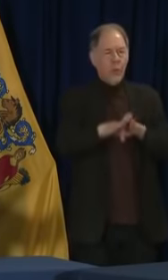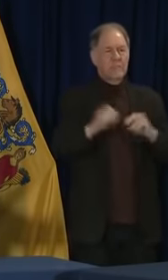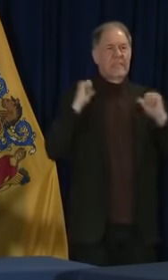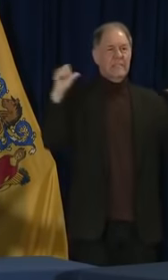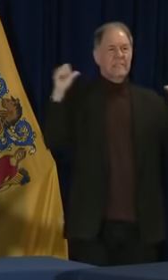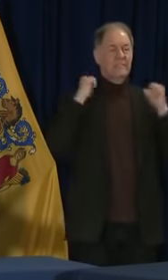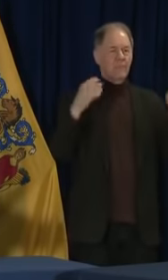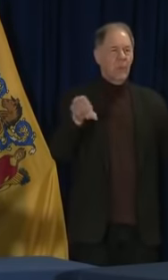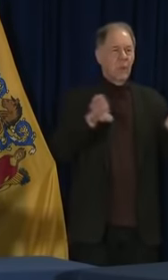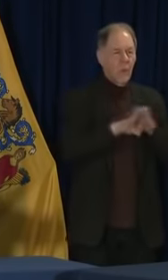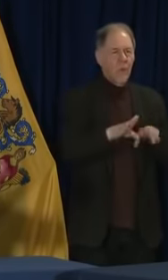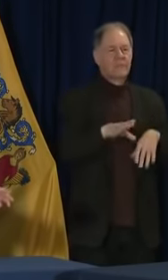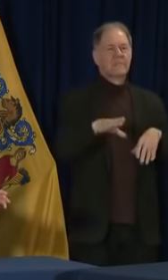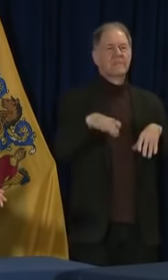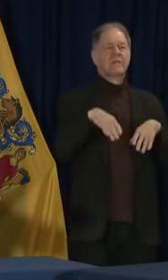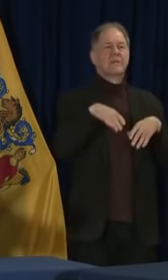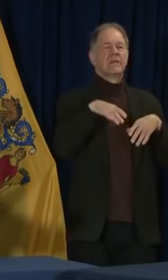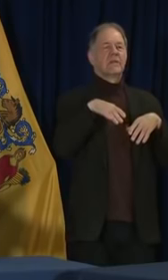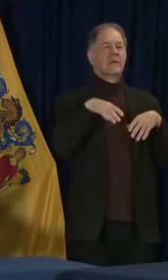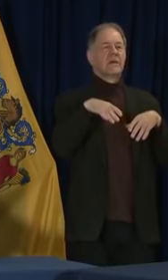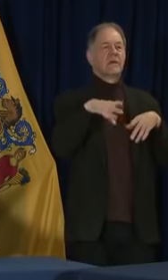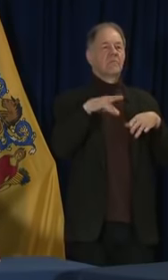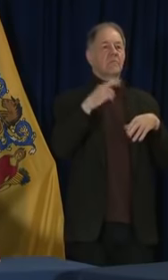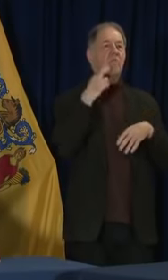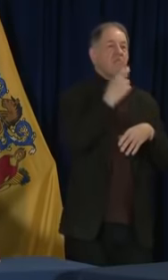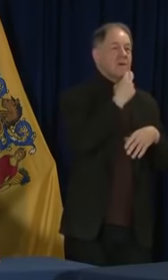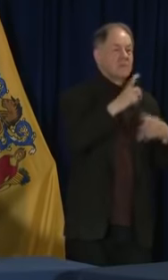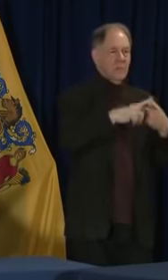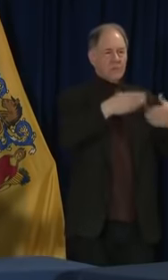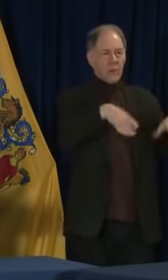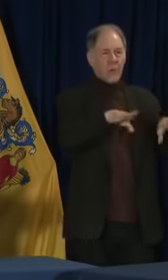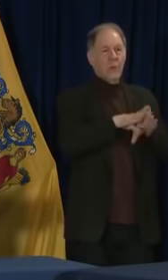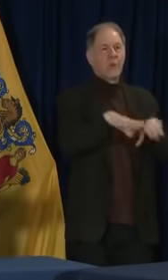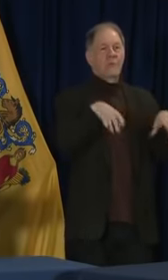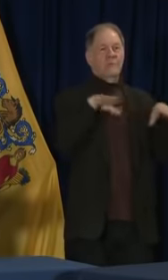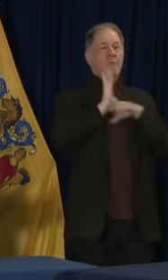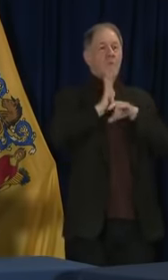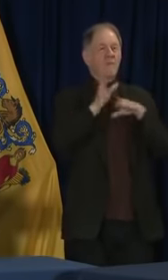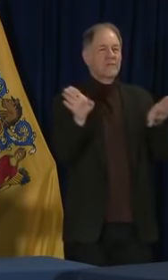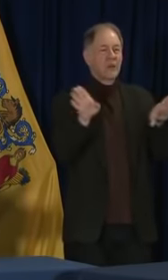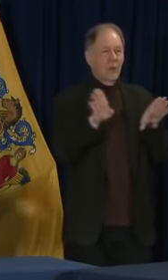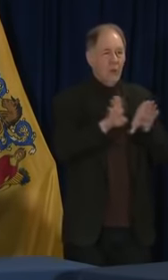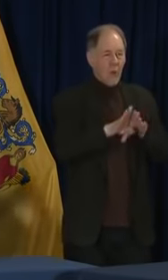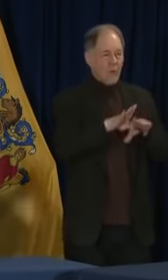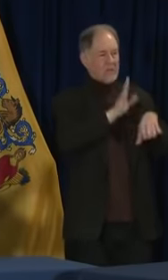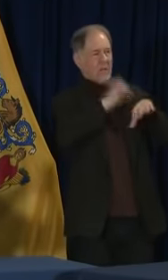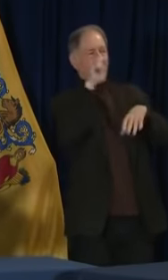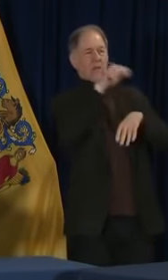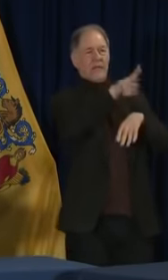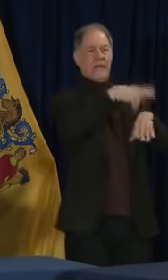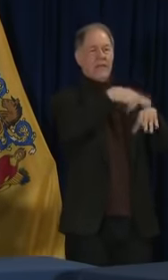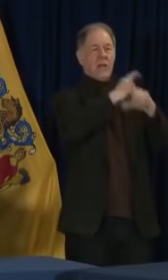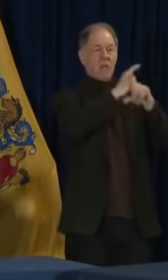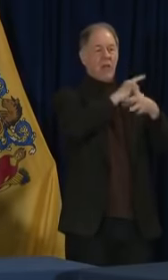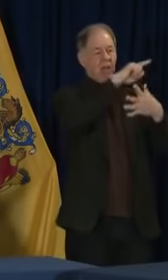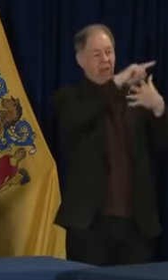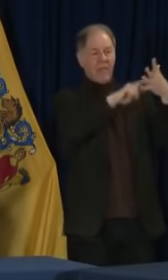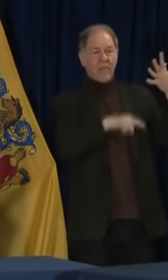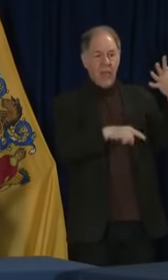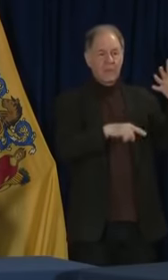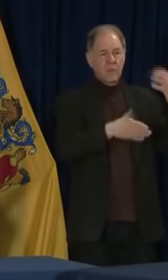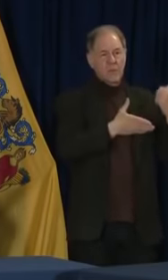theaters, restaurants, calling up the National Guard. All the other steps are intended, all those steps